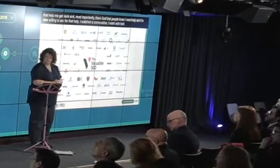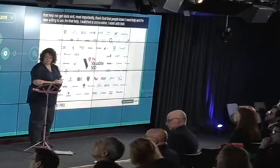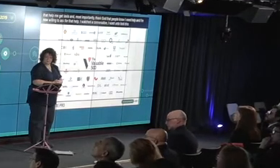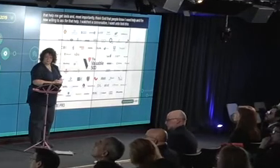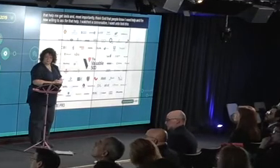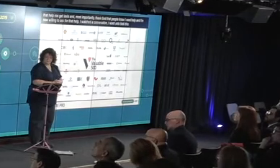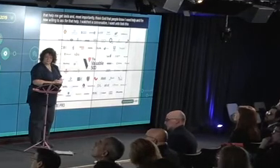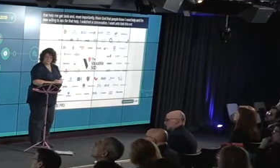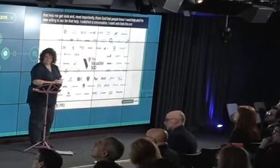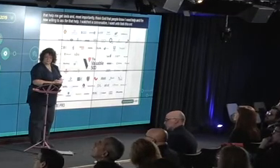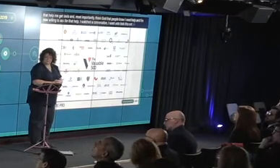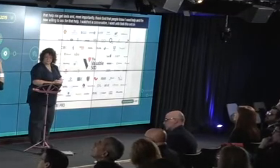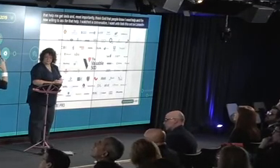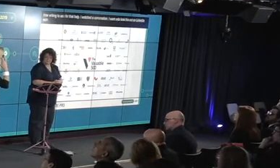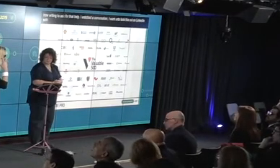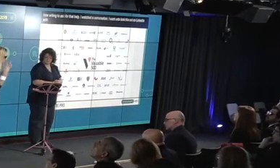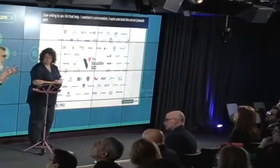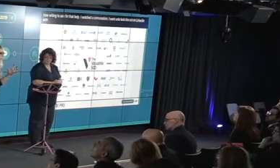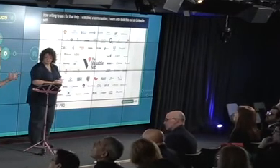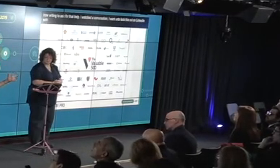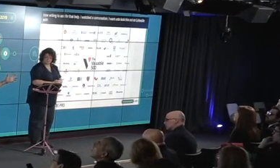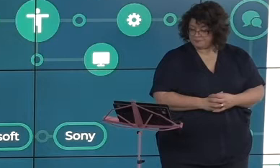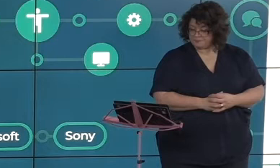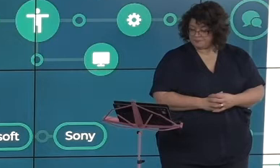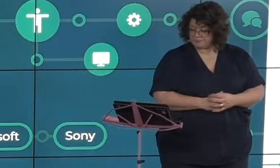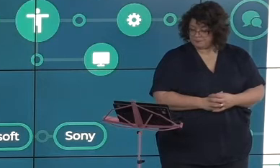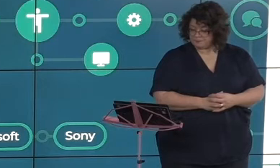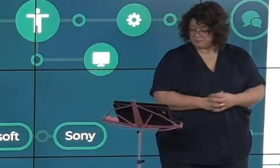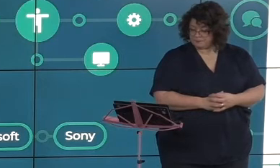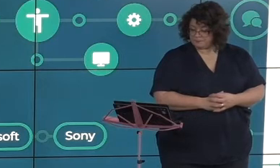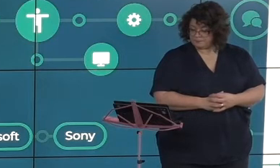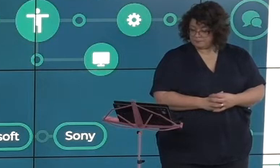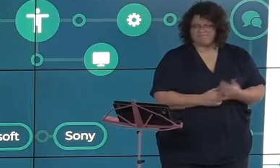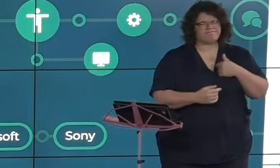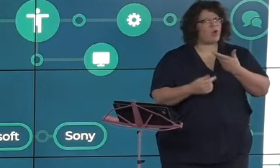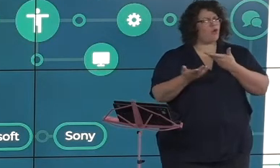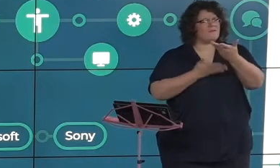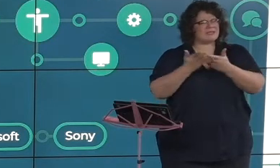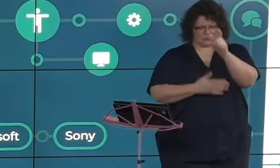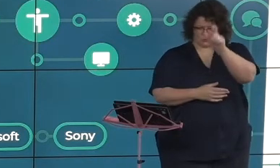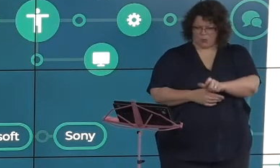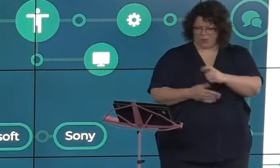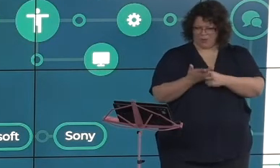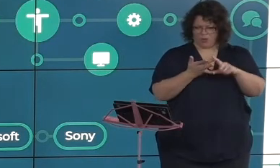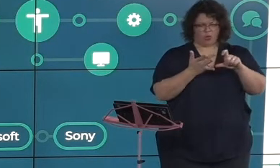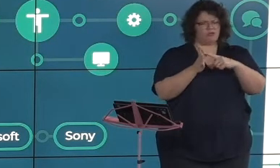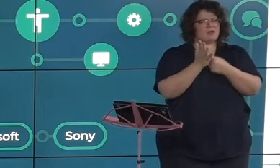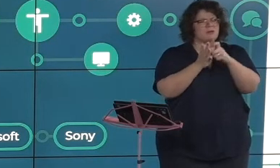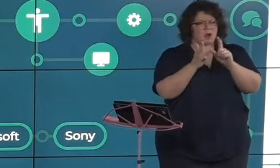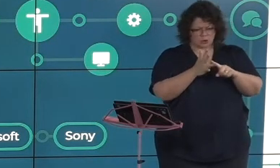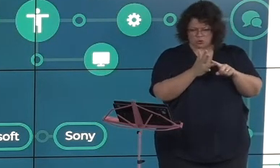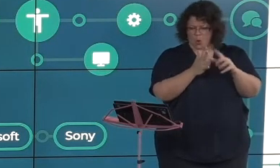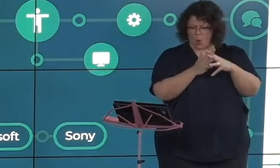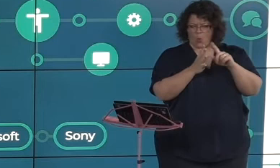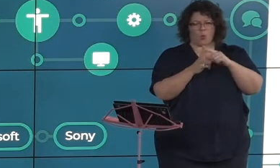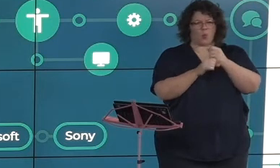Ricardo Wagner was so beautifully articulates everything that we're at, but this conversation about how they were able to have a